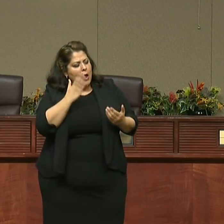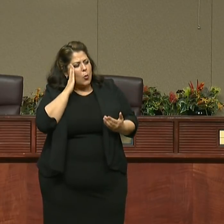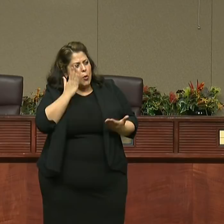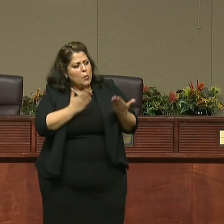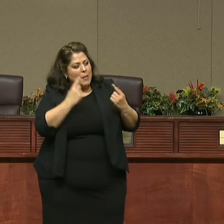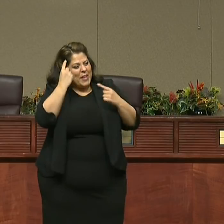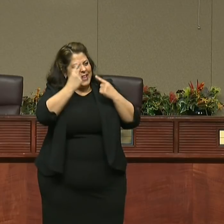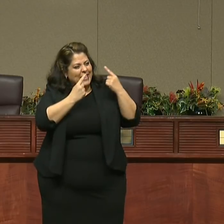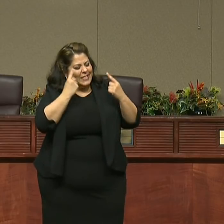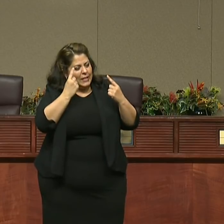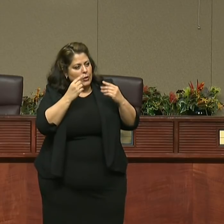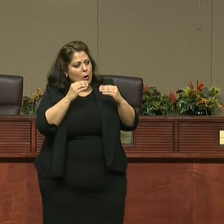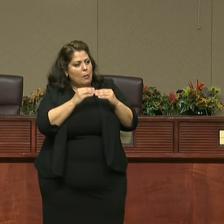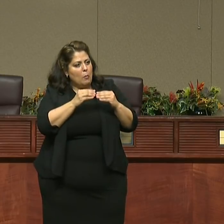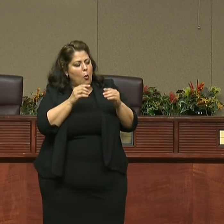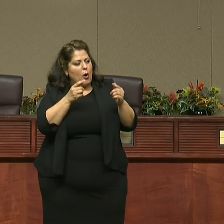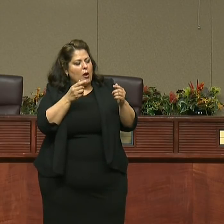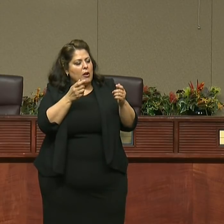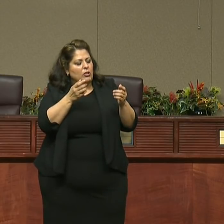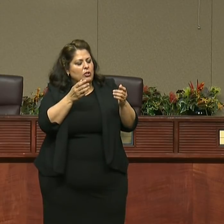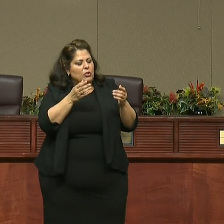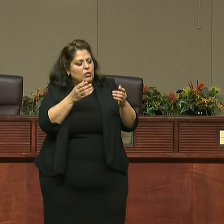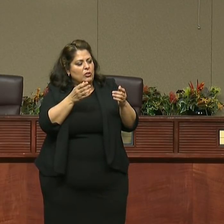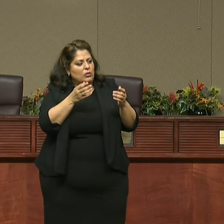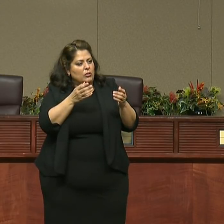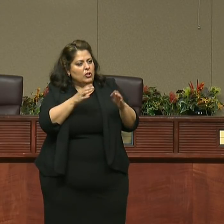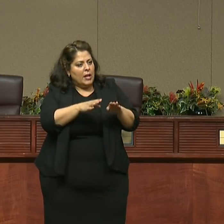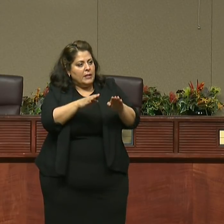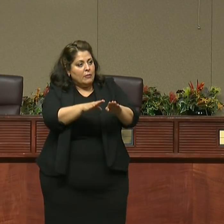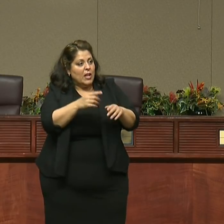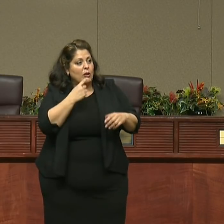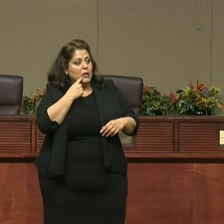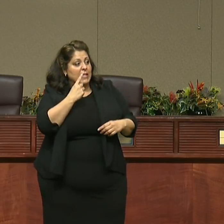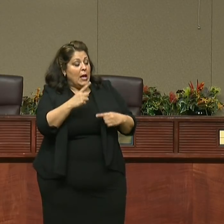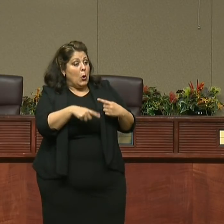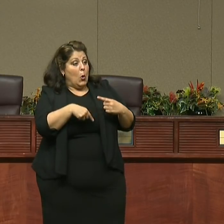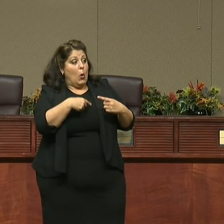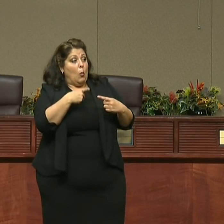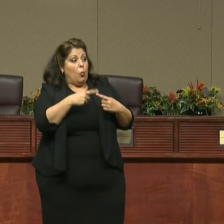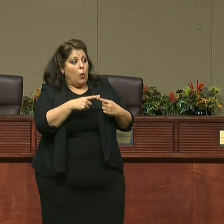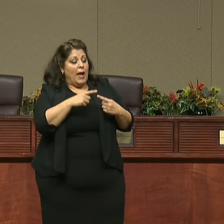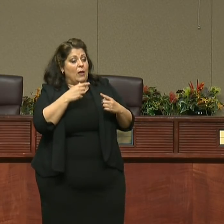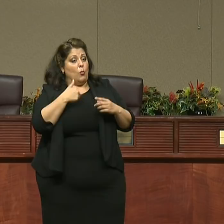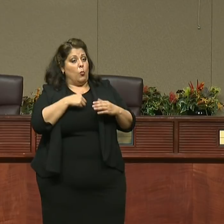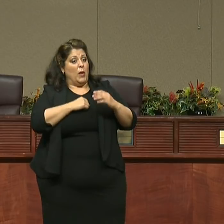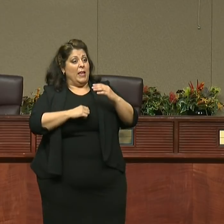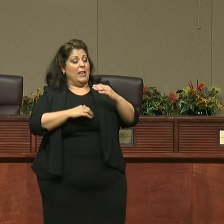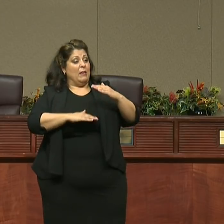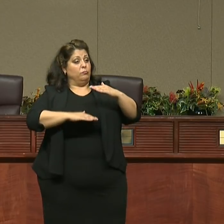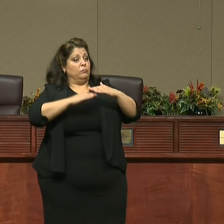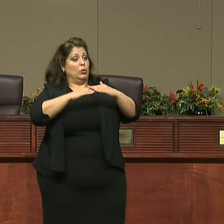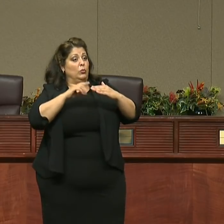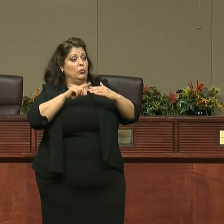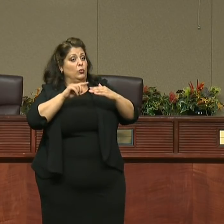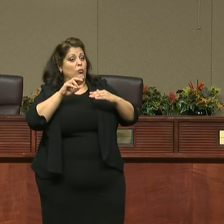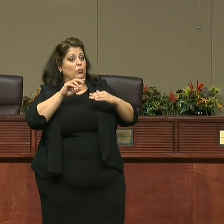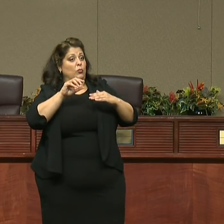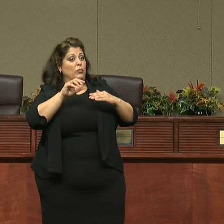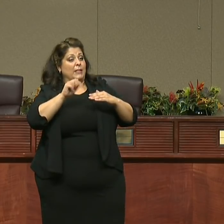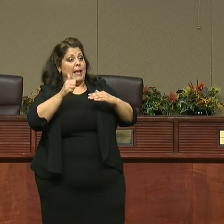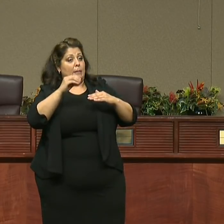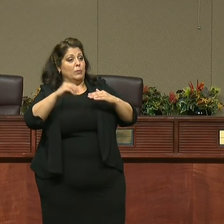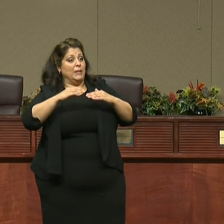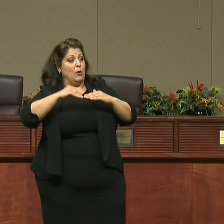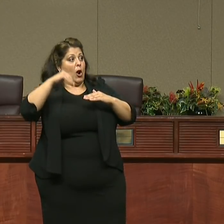mentioned when that positivity rate got into double digits and being at 10% now. Just asking what your thoughts are on